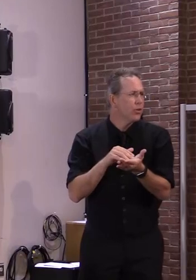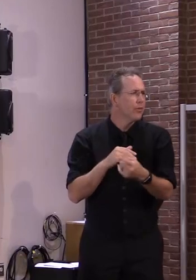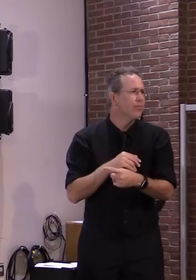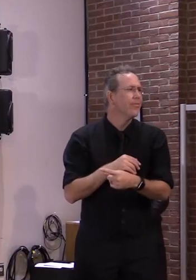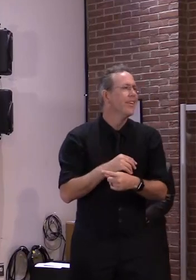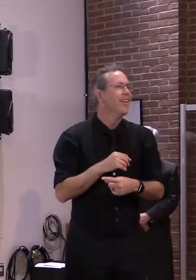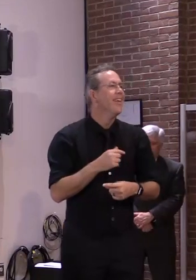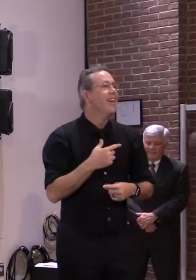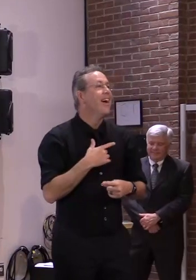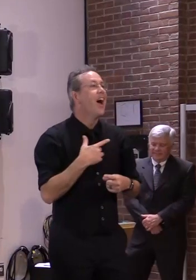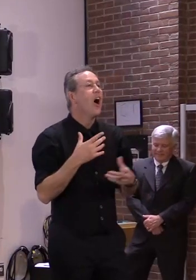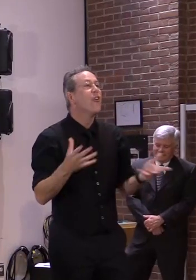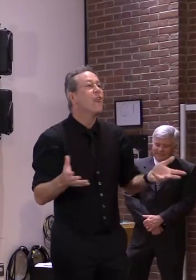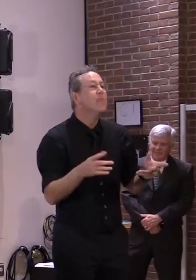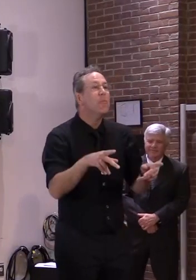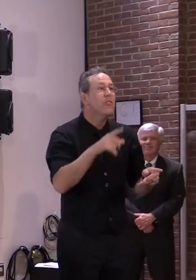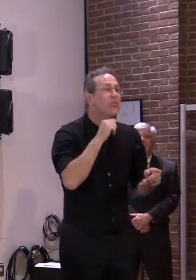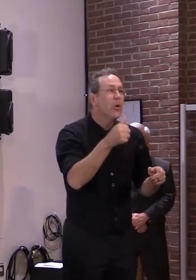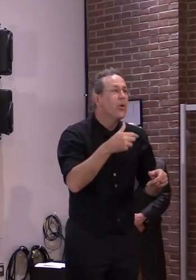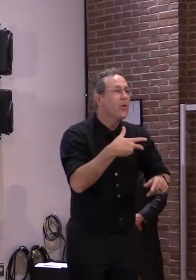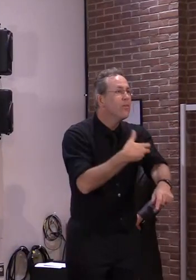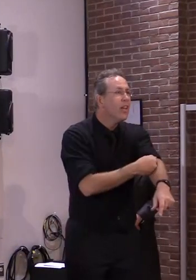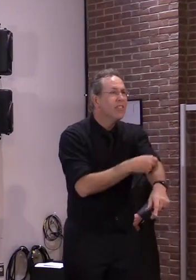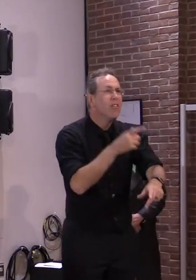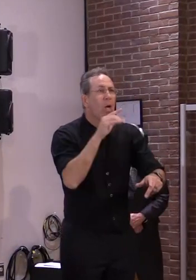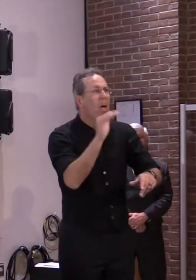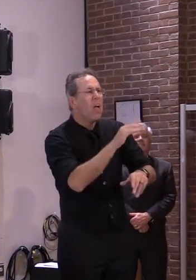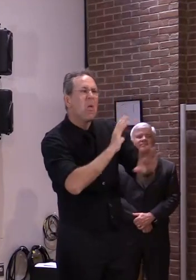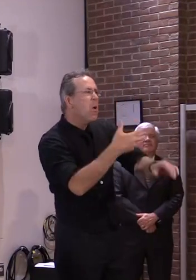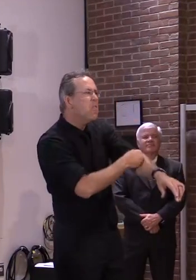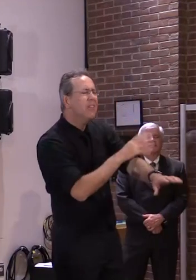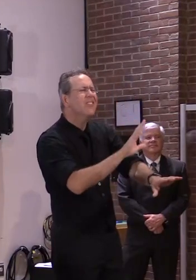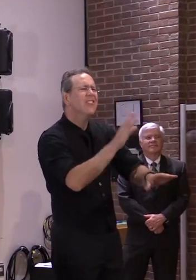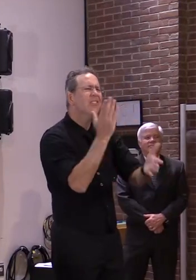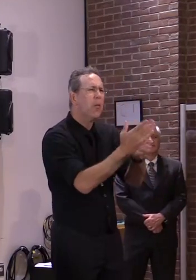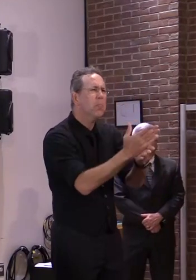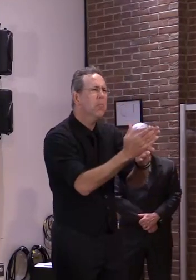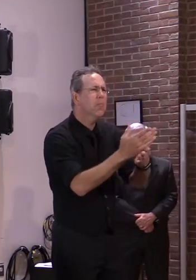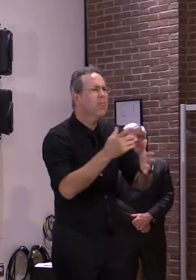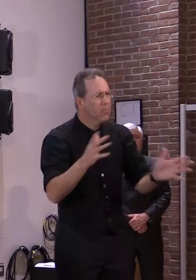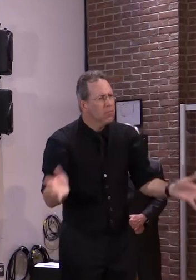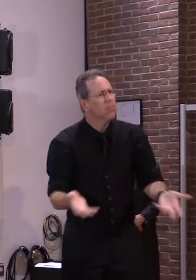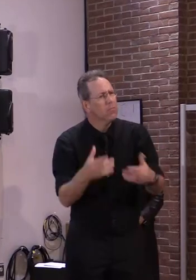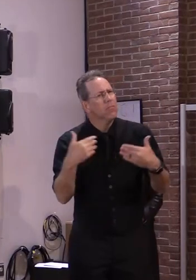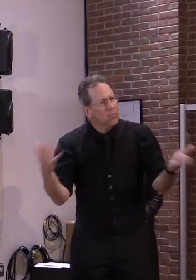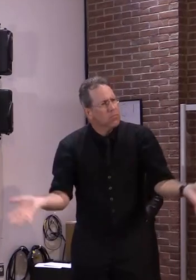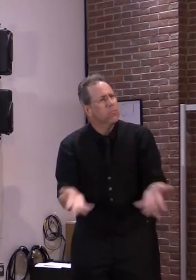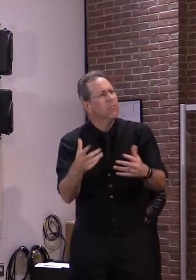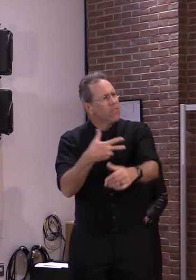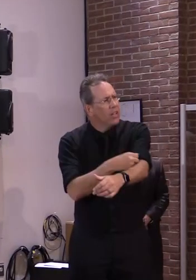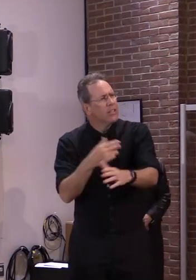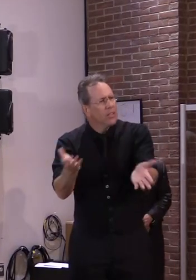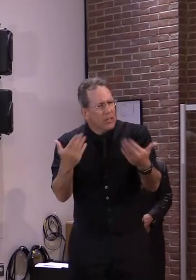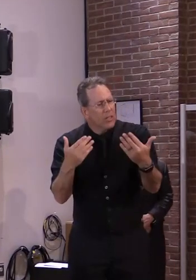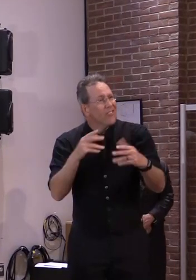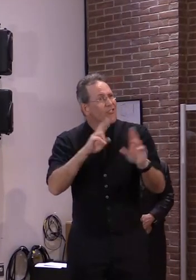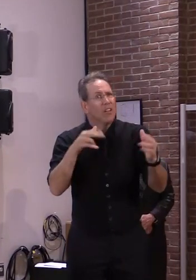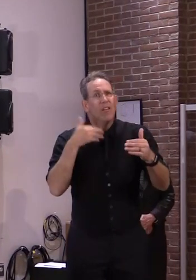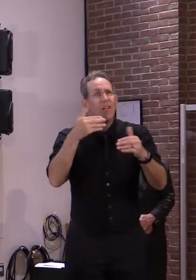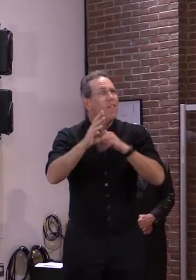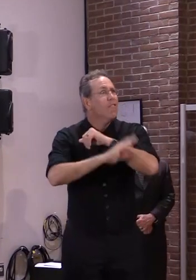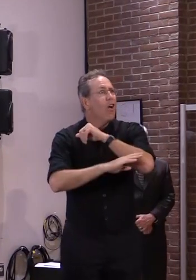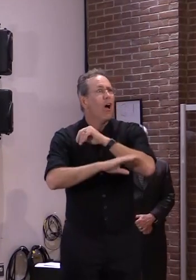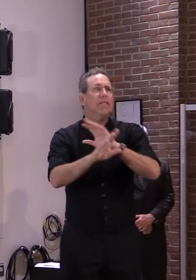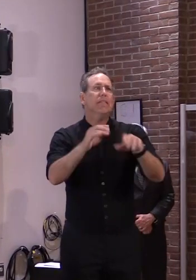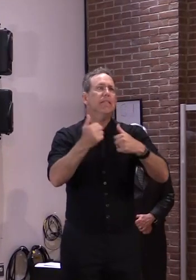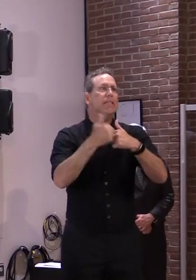to really make it a priority, be prepared for the fall, which, you know, here we are, we're just about in